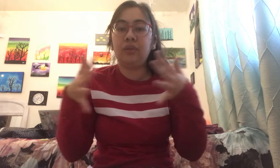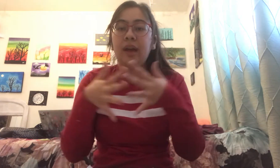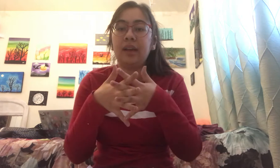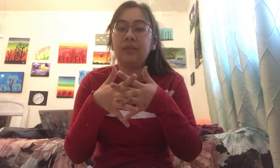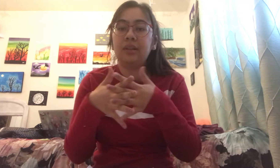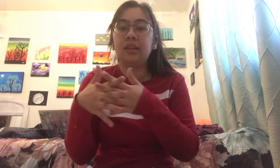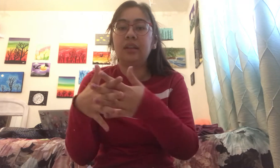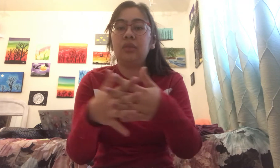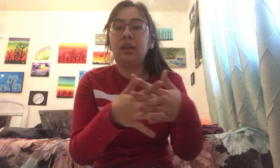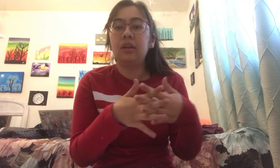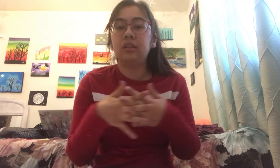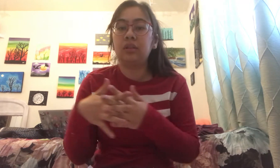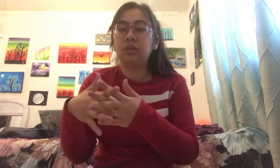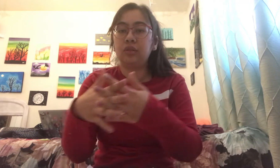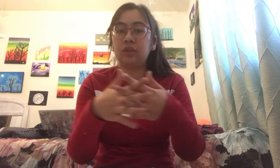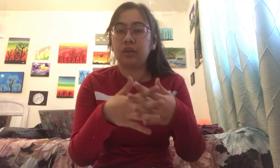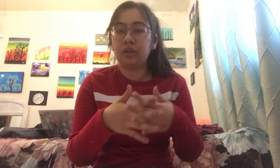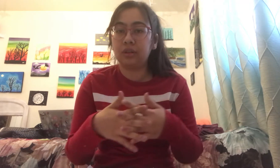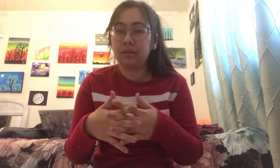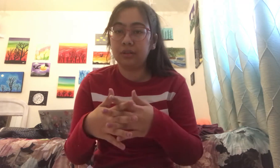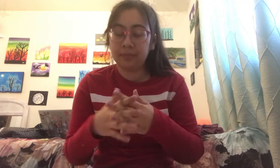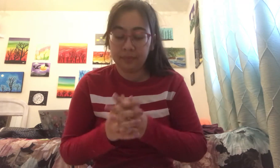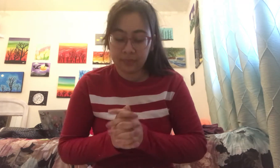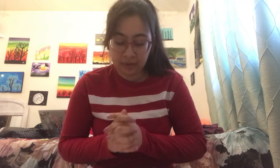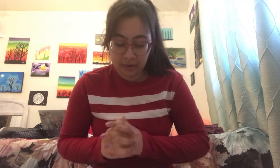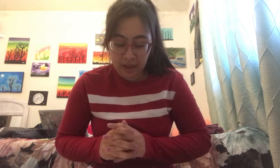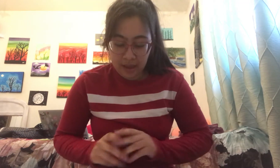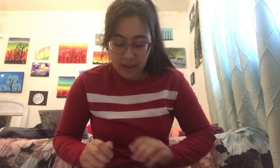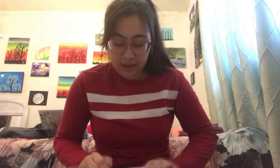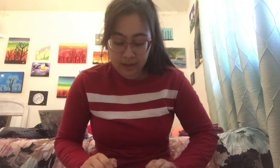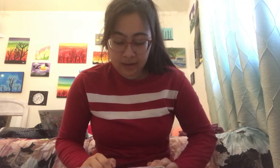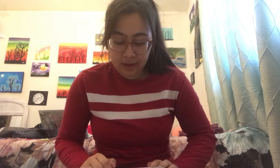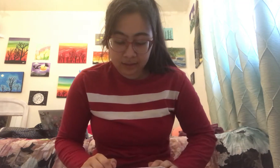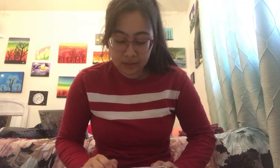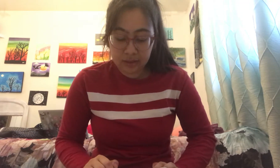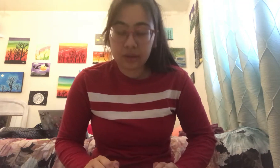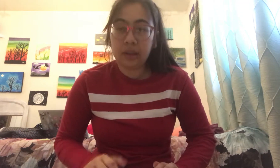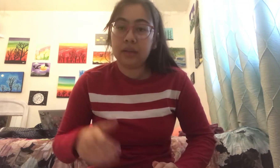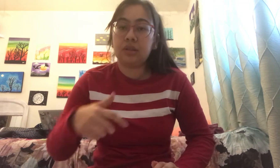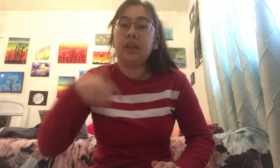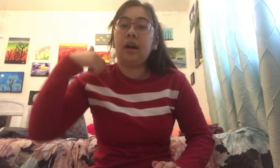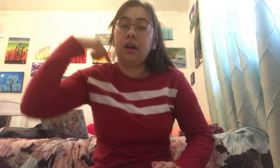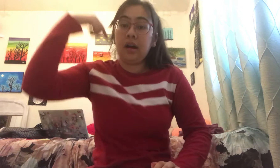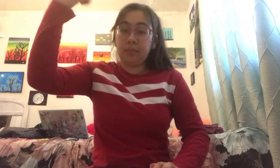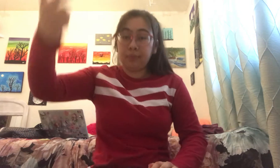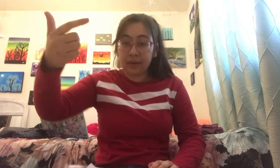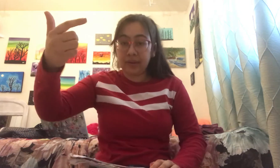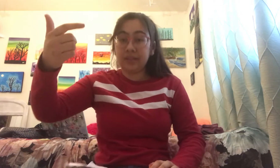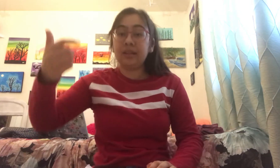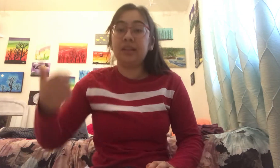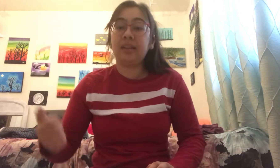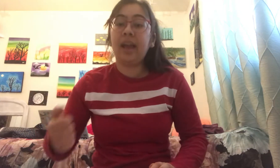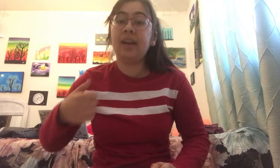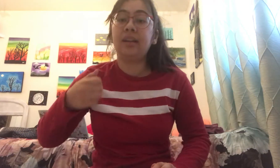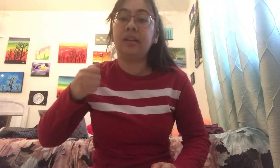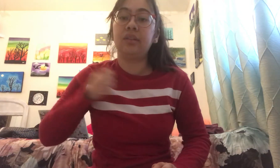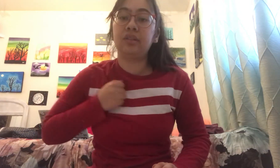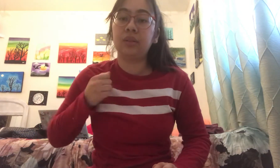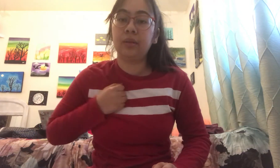five into these fingers and do a circle and the next country the country above us is Canada you just go